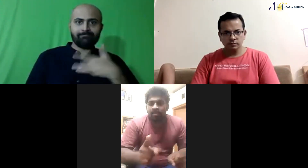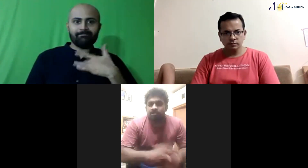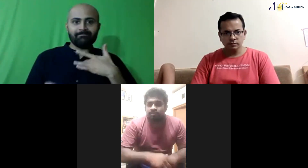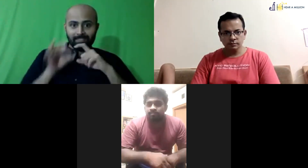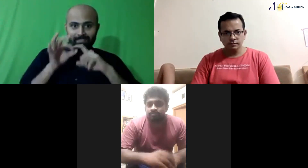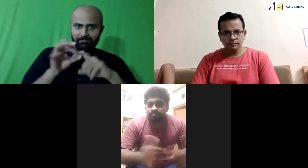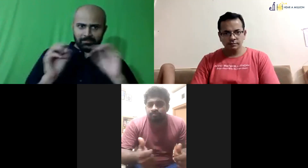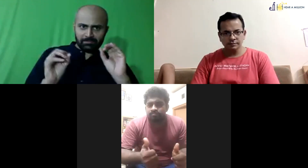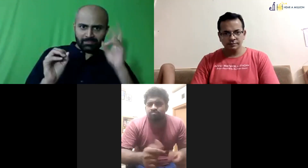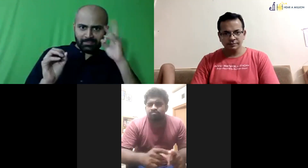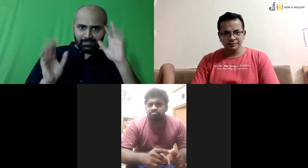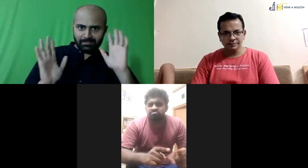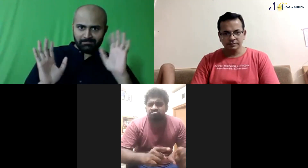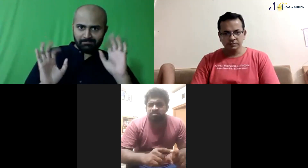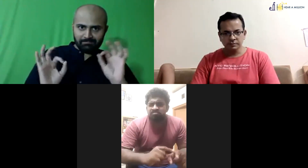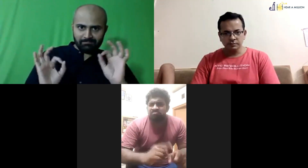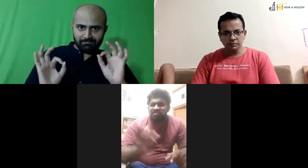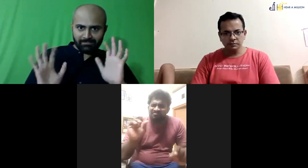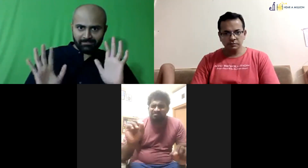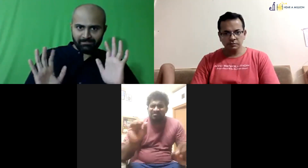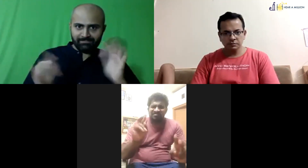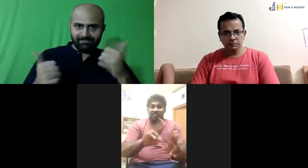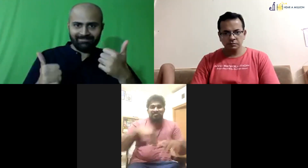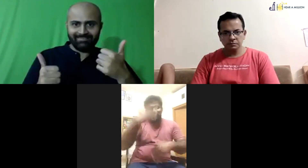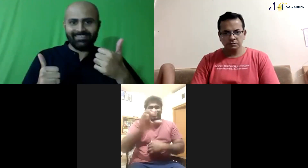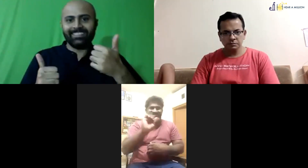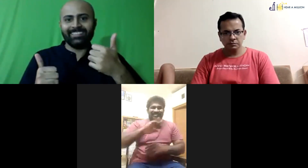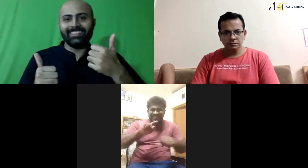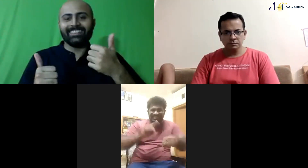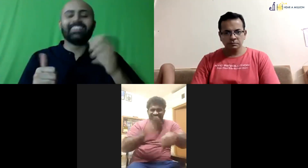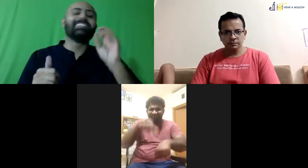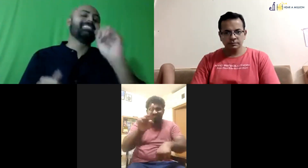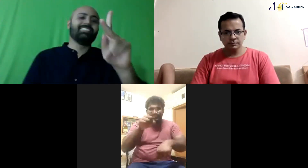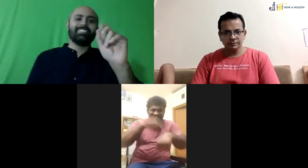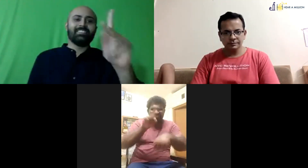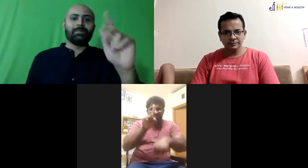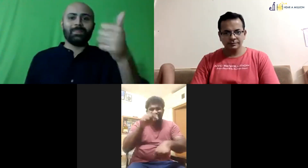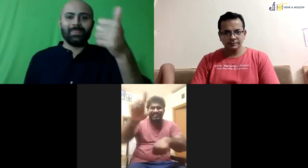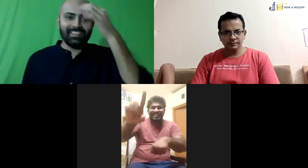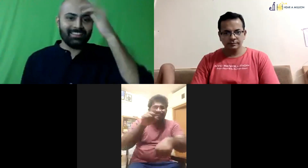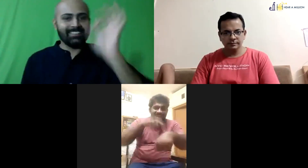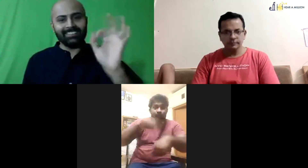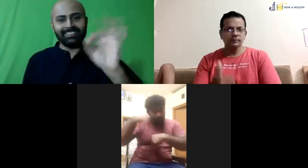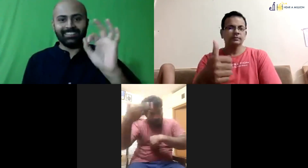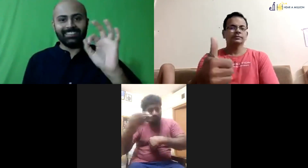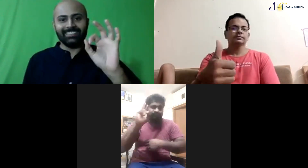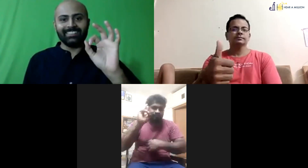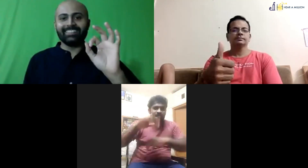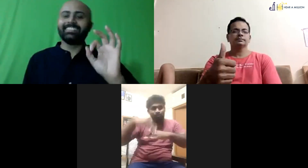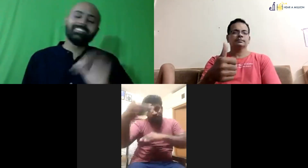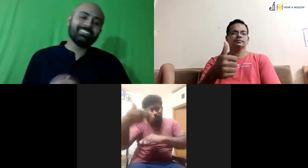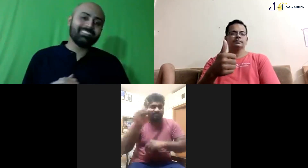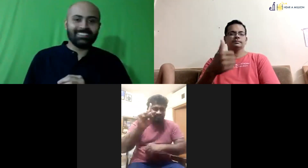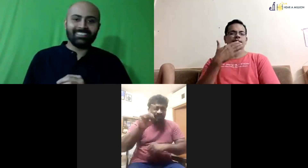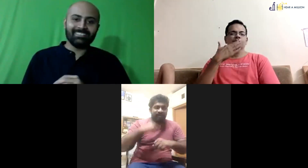session. So this is your question. You don't have any questions? No, it's okay. No, this is the first